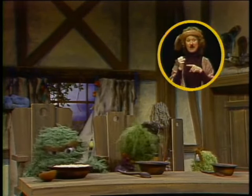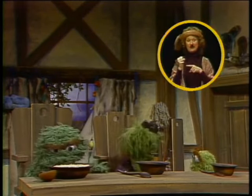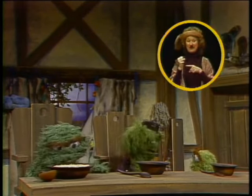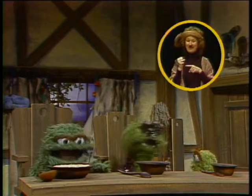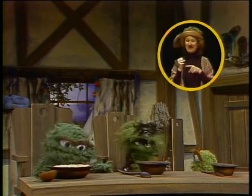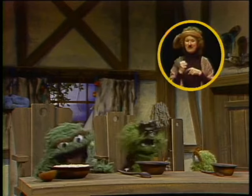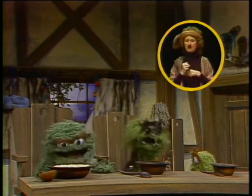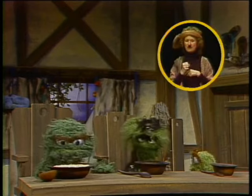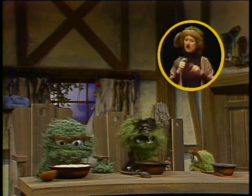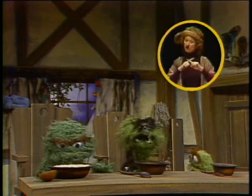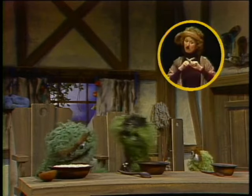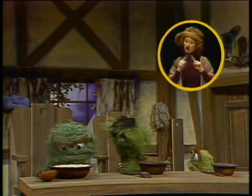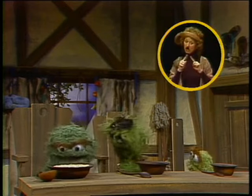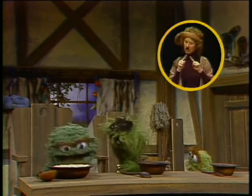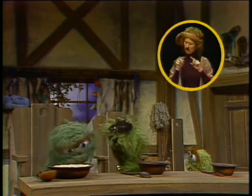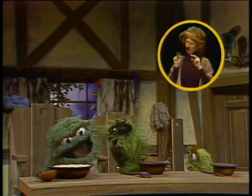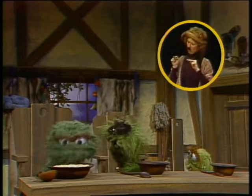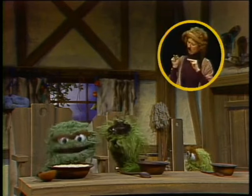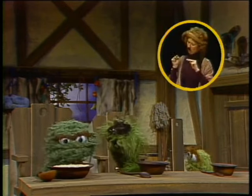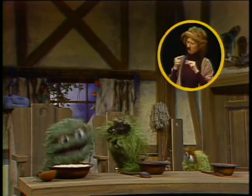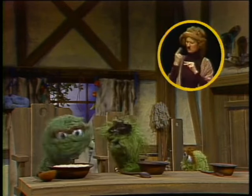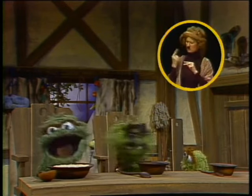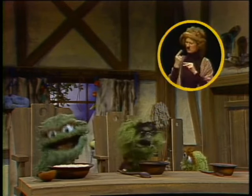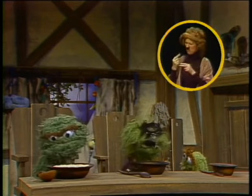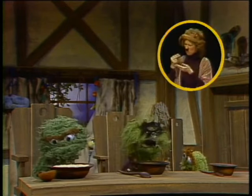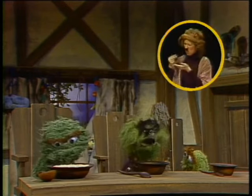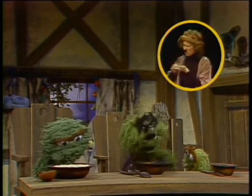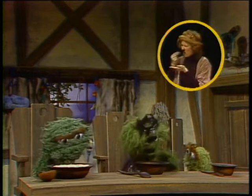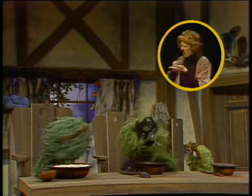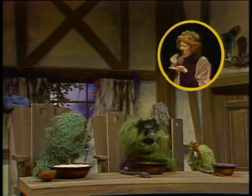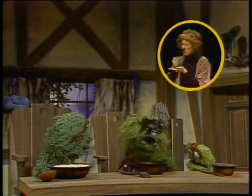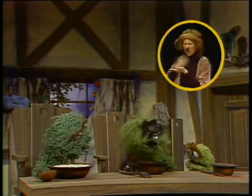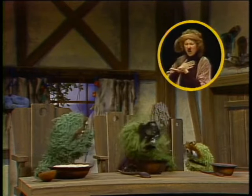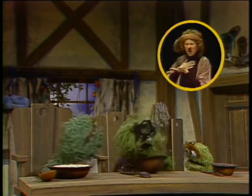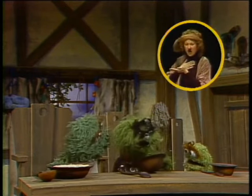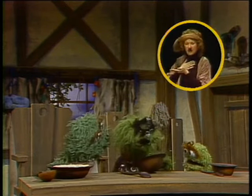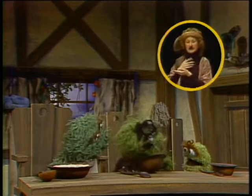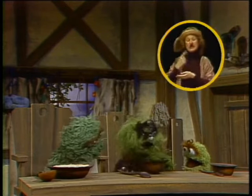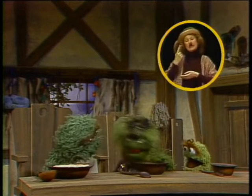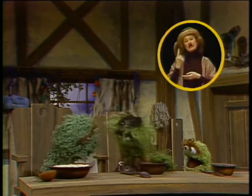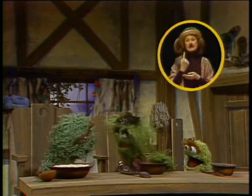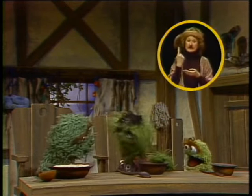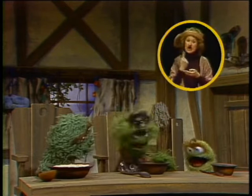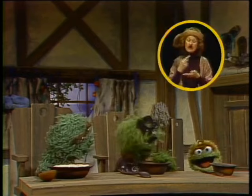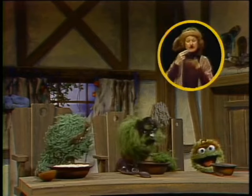But look at this. Somebody's been slurping at my porridge. Oh, and someone's been slurping at my porridge.